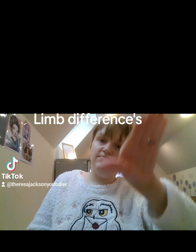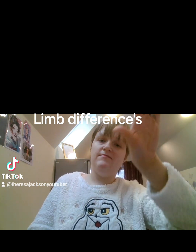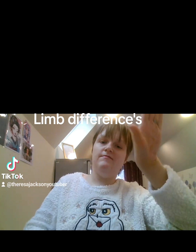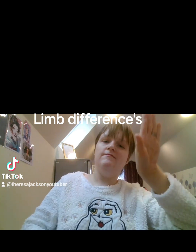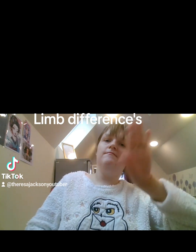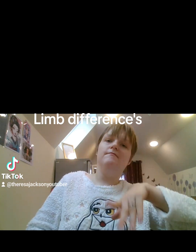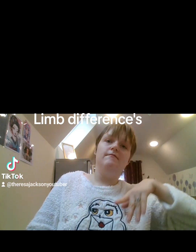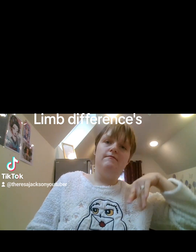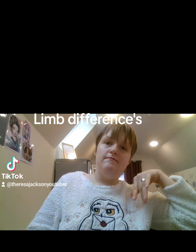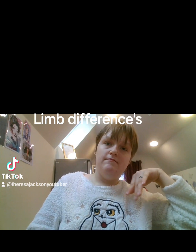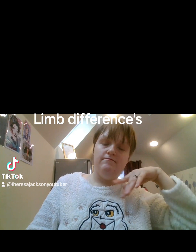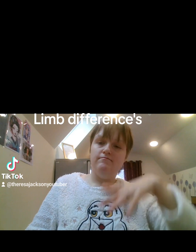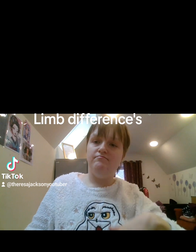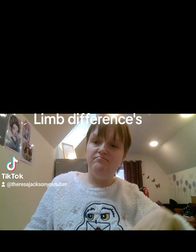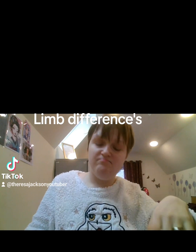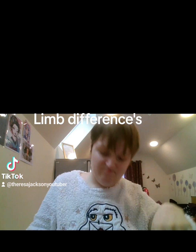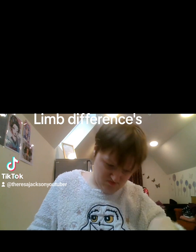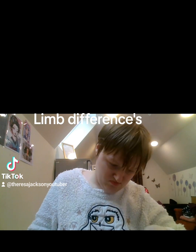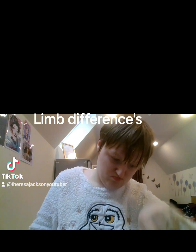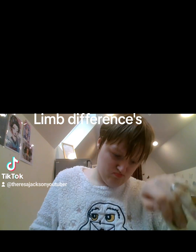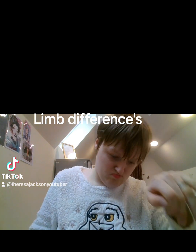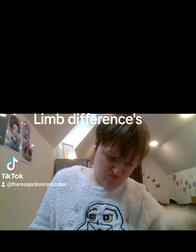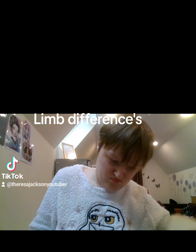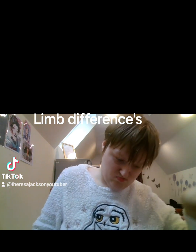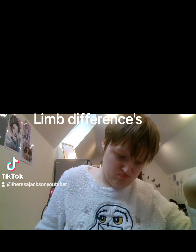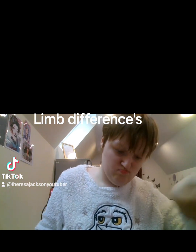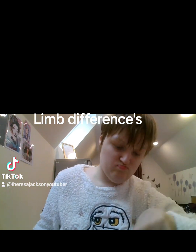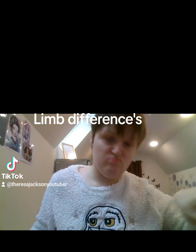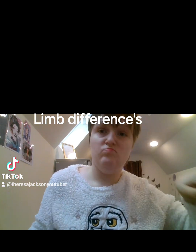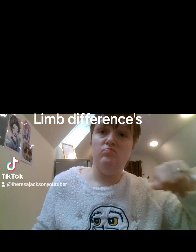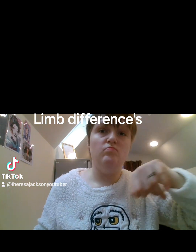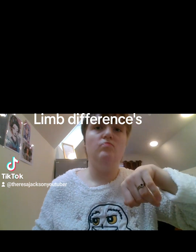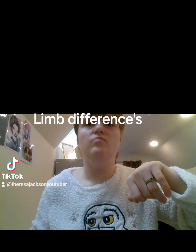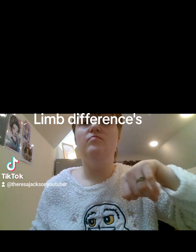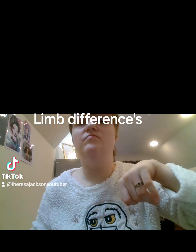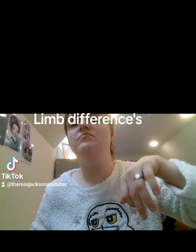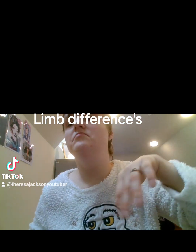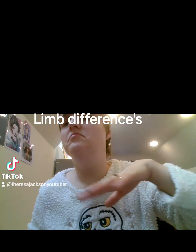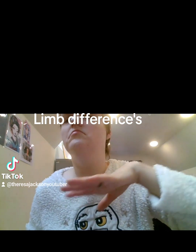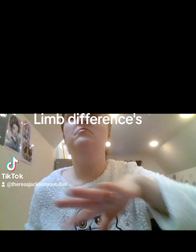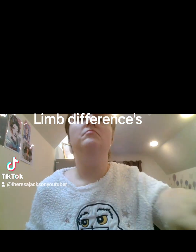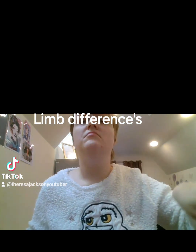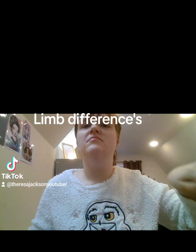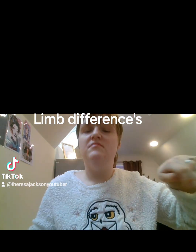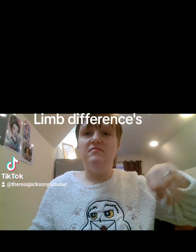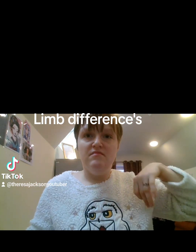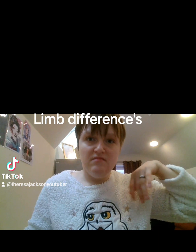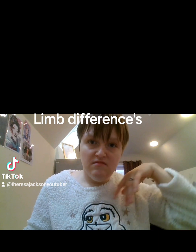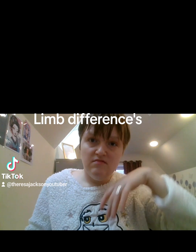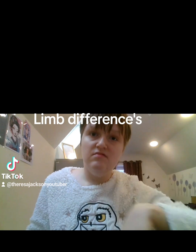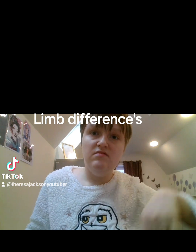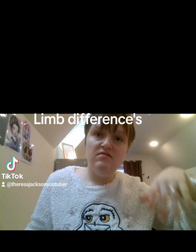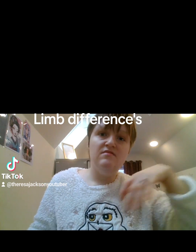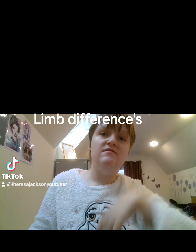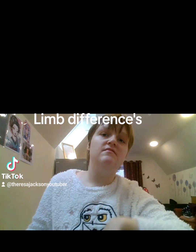activities. With determination and the right resources, individuals with limb differences can excel